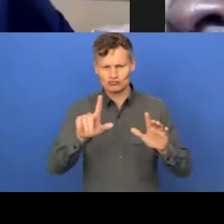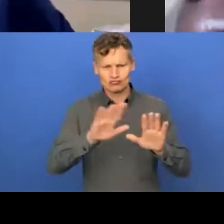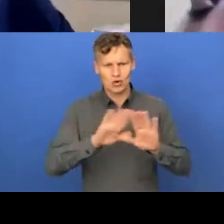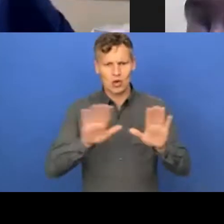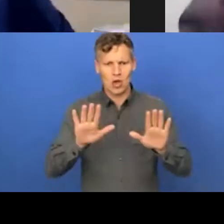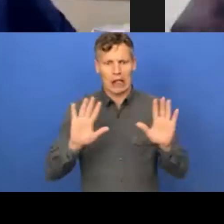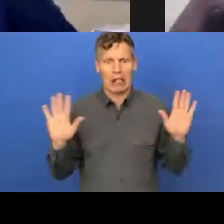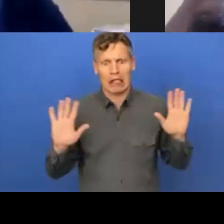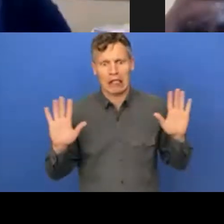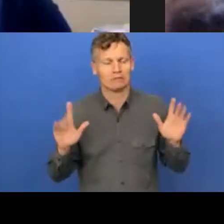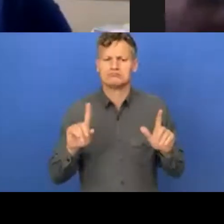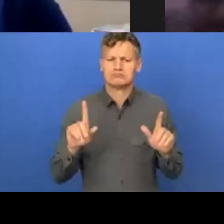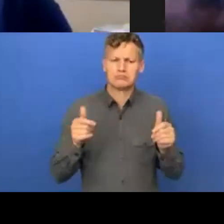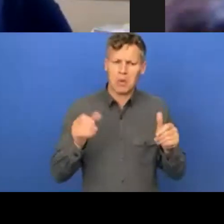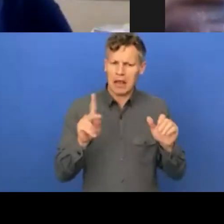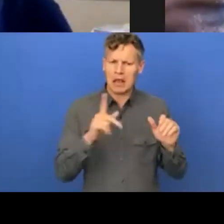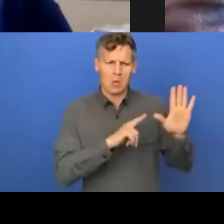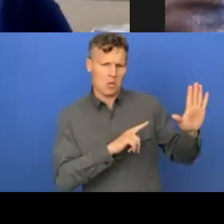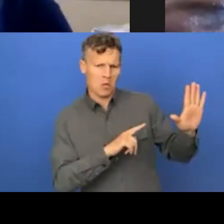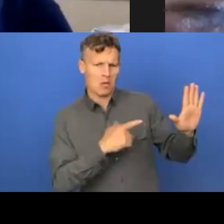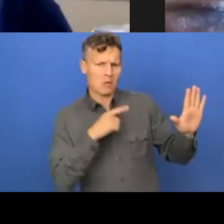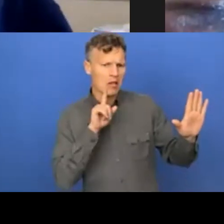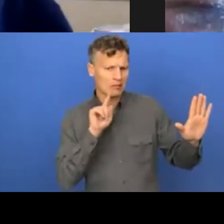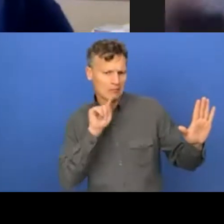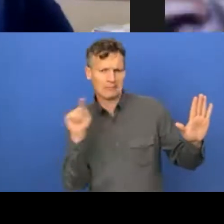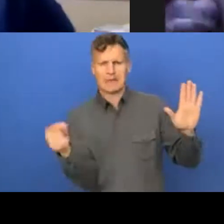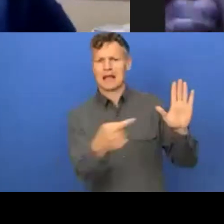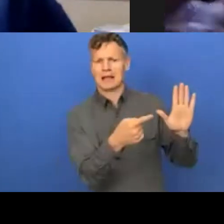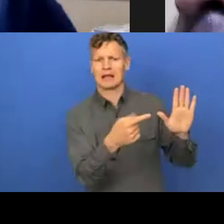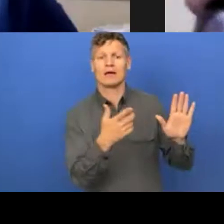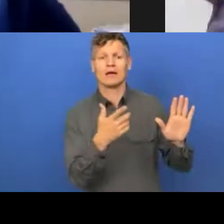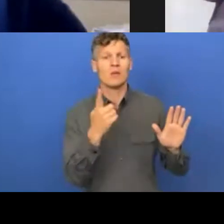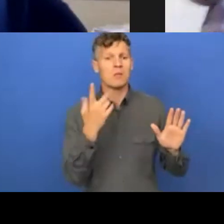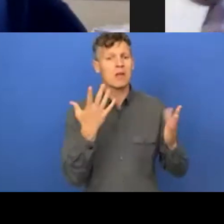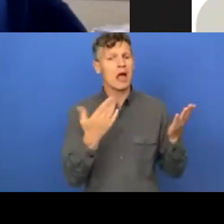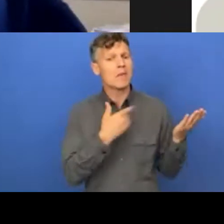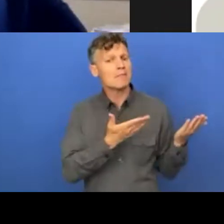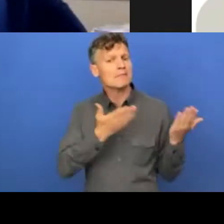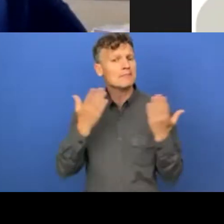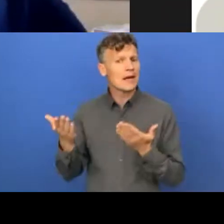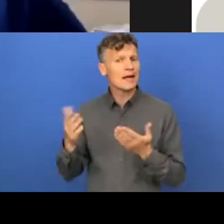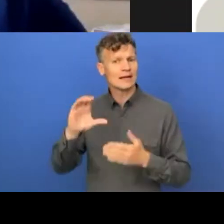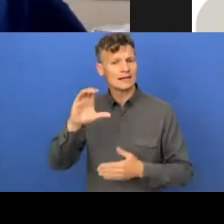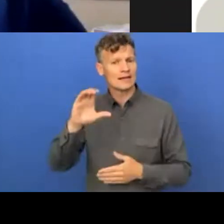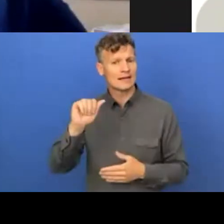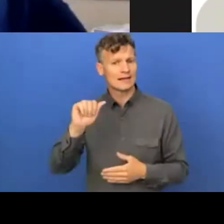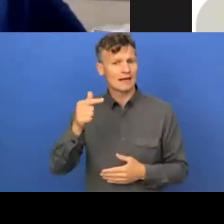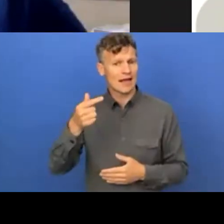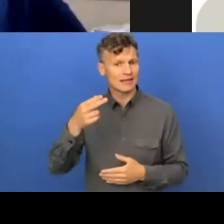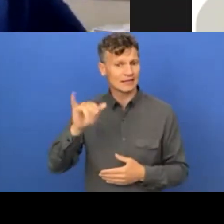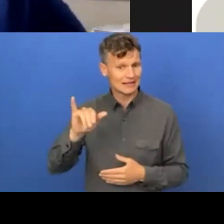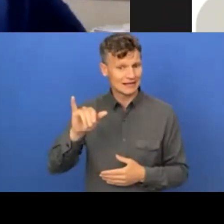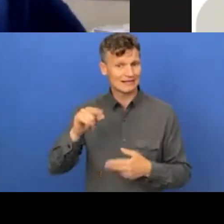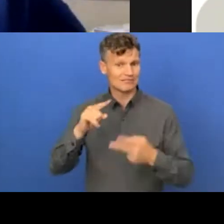get back to you. Perhaps I'll go back to Kathy and Mark to discuss the specific